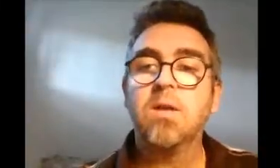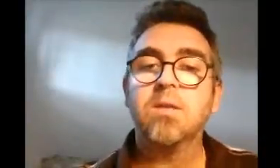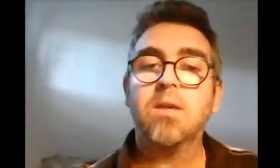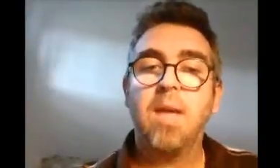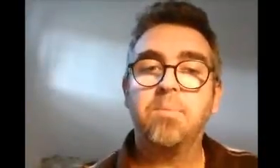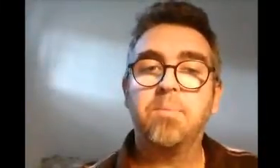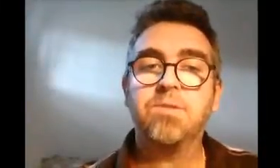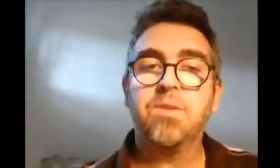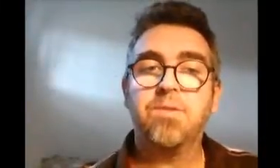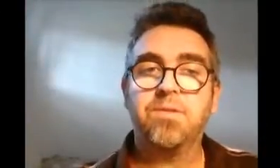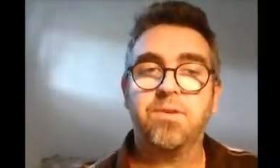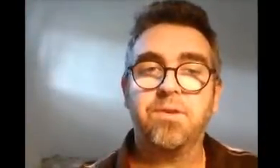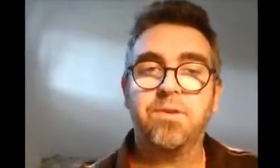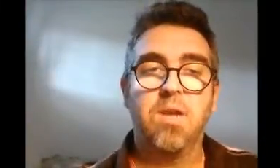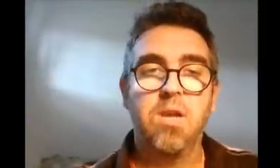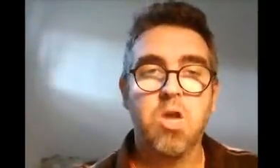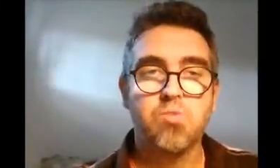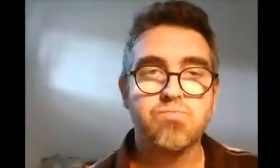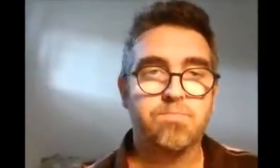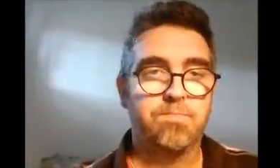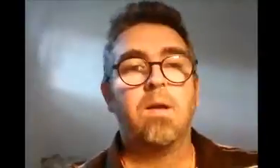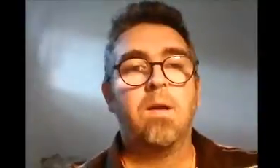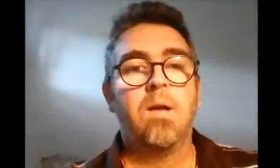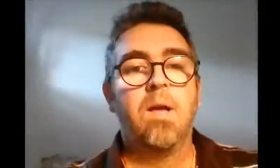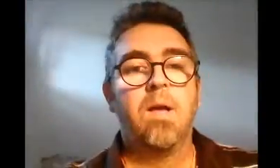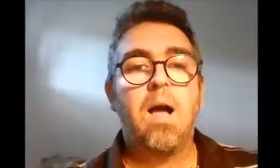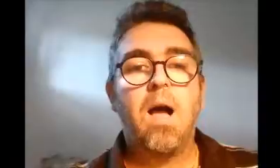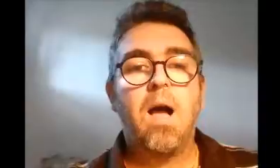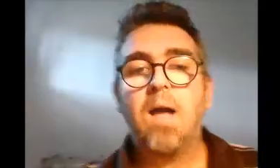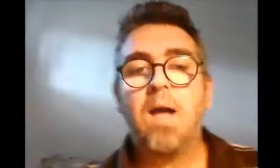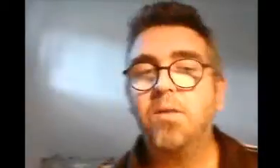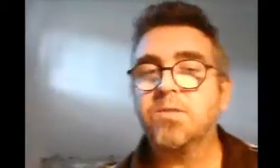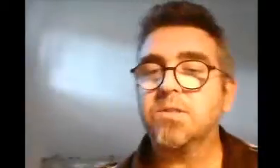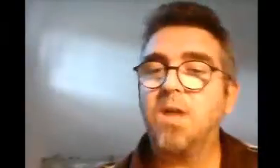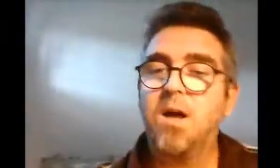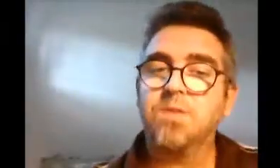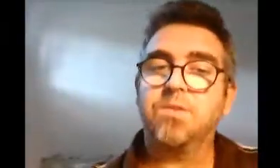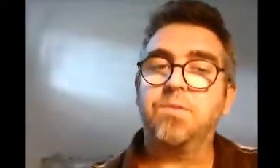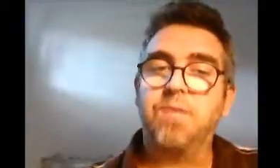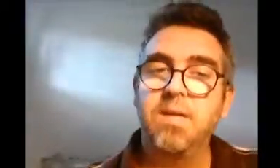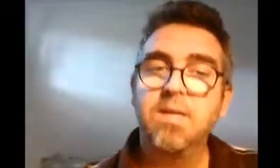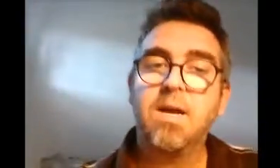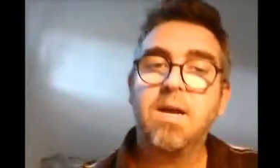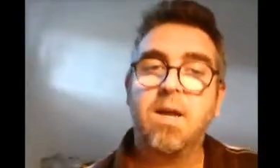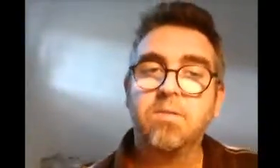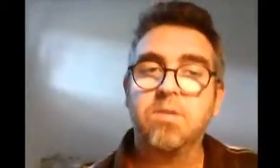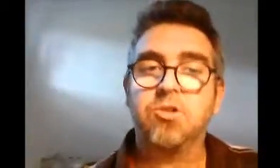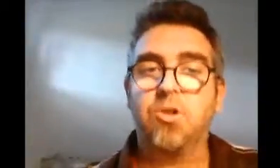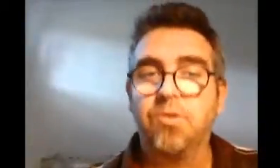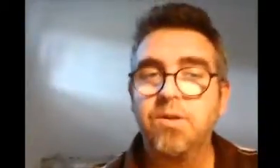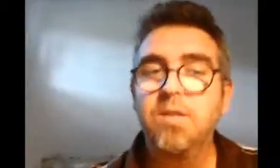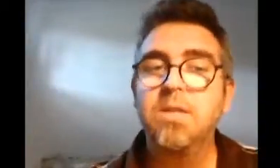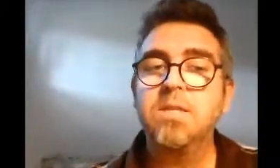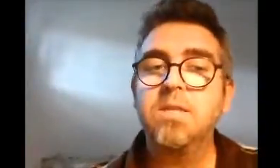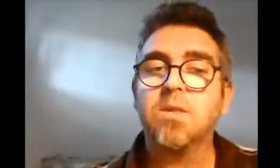the Kepler's third law. A couple of stars rotating around each other is called